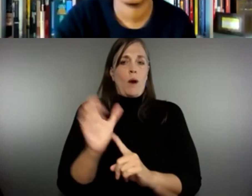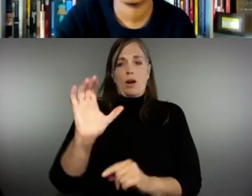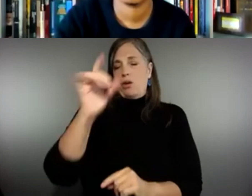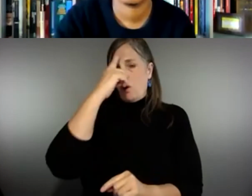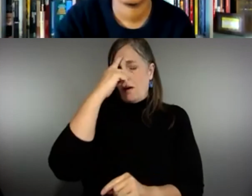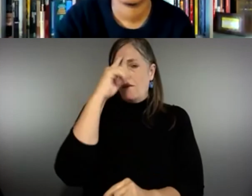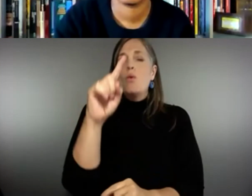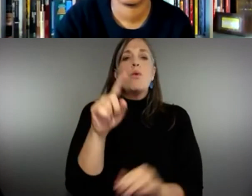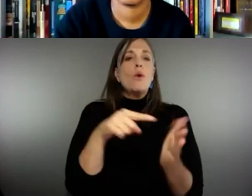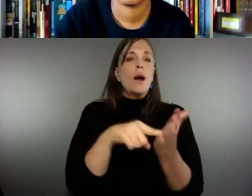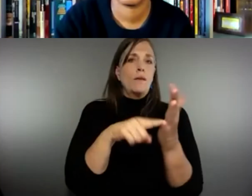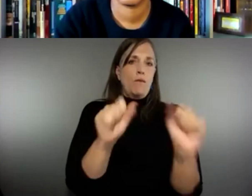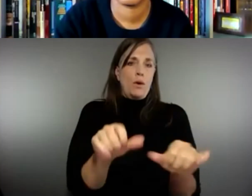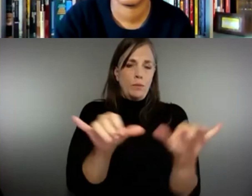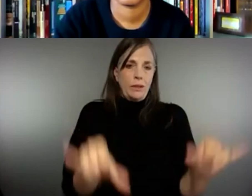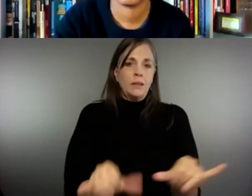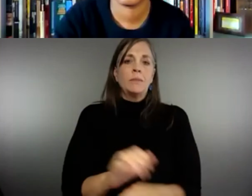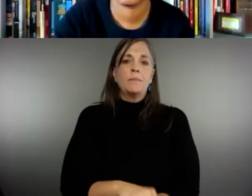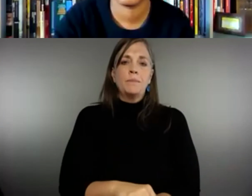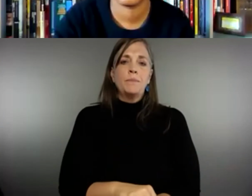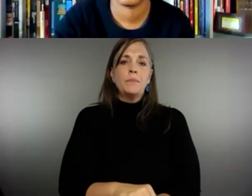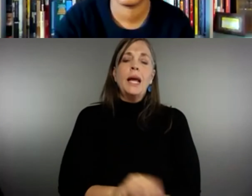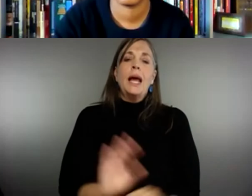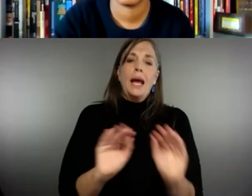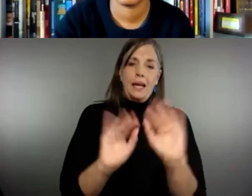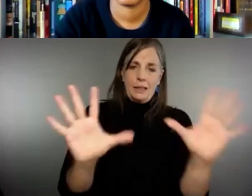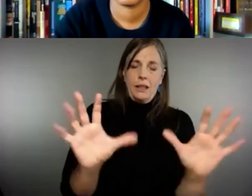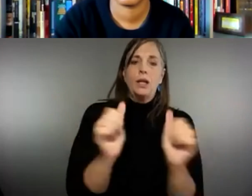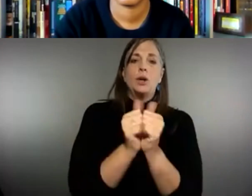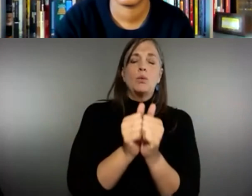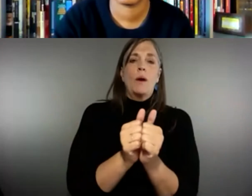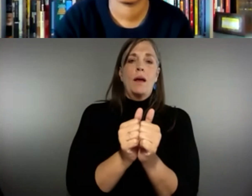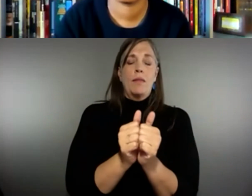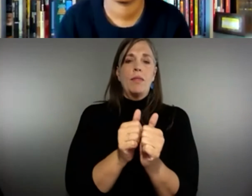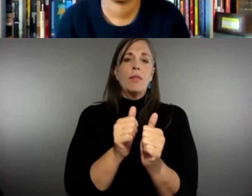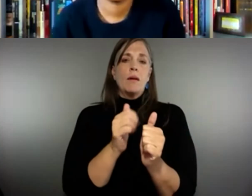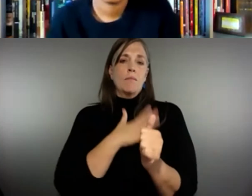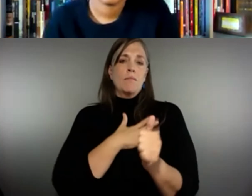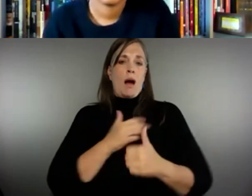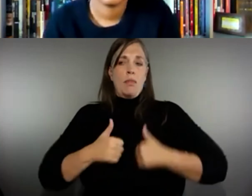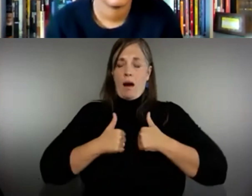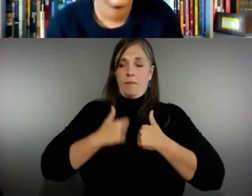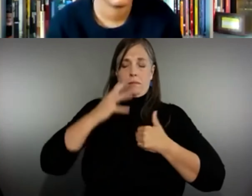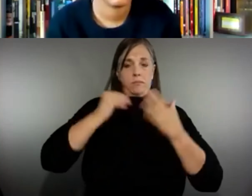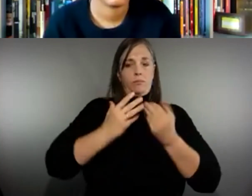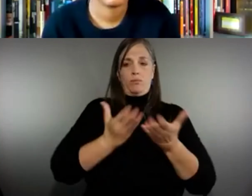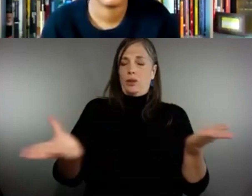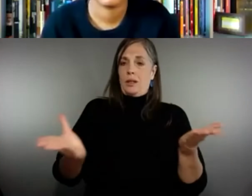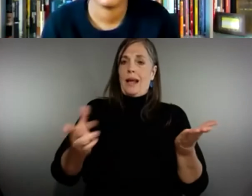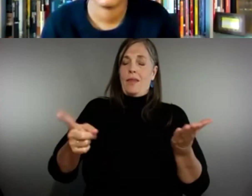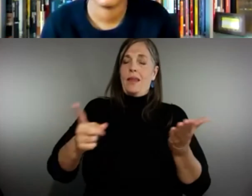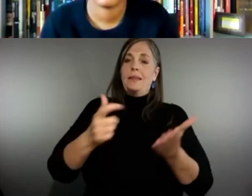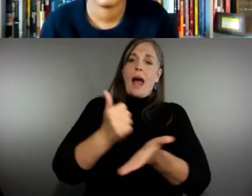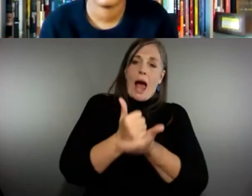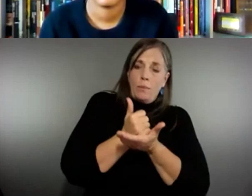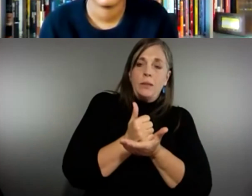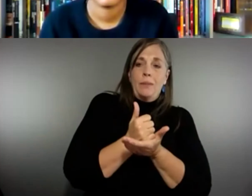clear in my own life that being able to work with non-profit agencies helped me live a longer life helped me live a healthier life i'm sure